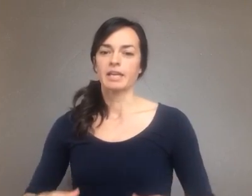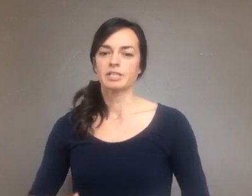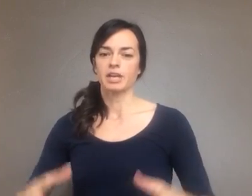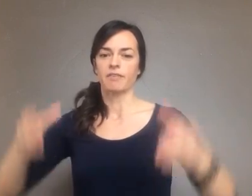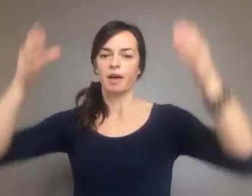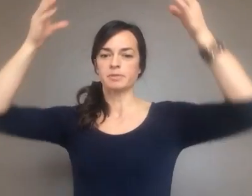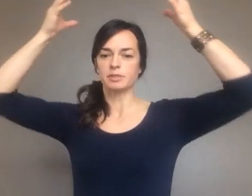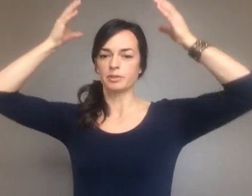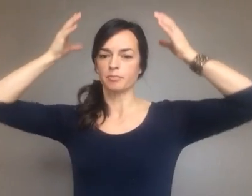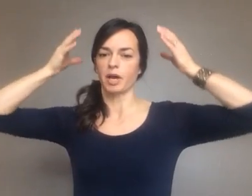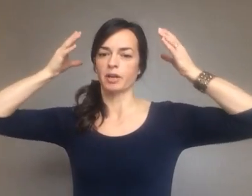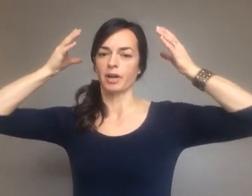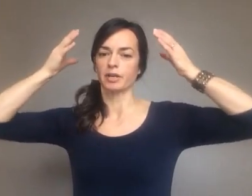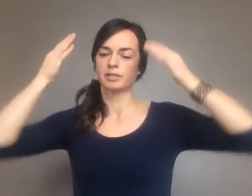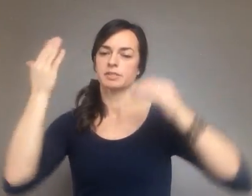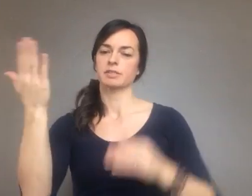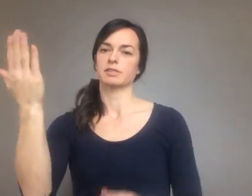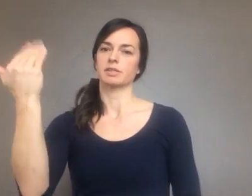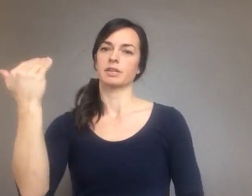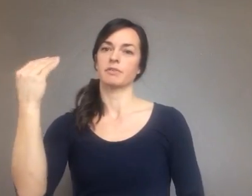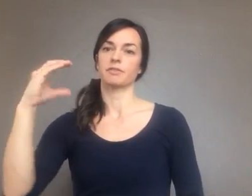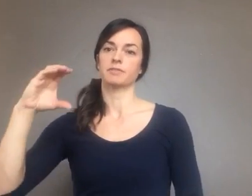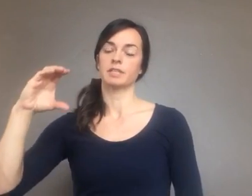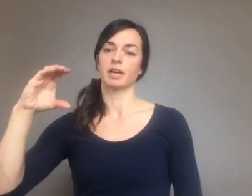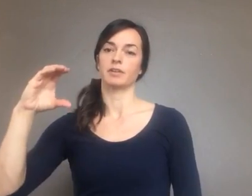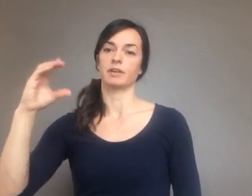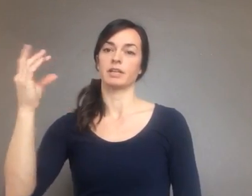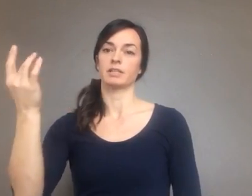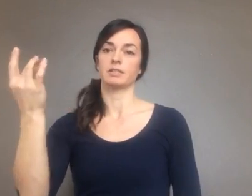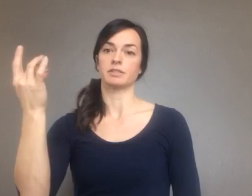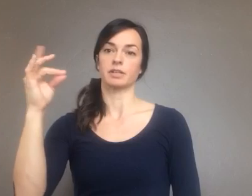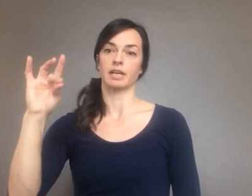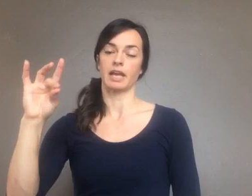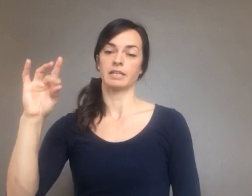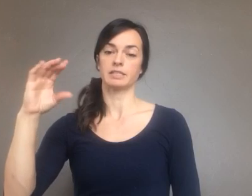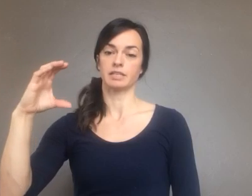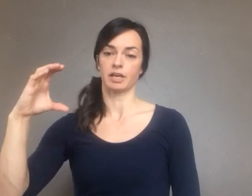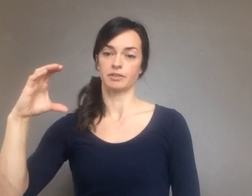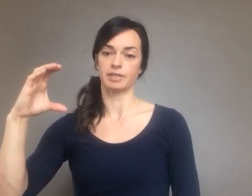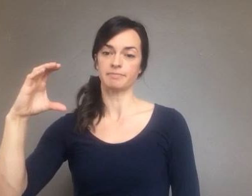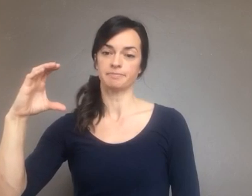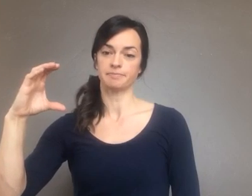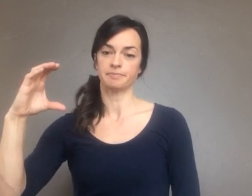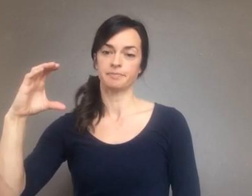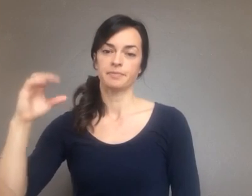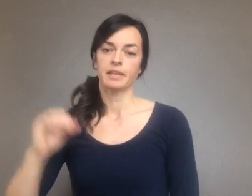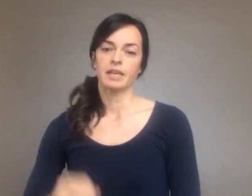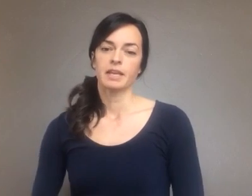Age of absolute monarchs, circa 1500 to circa 1800.